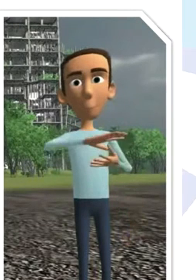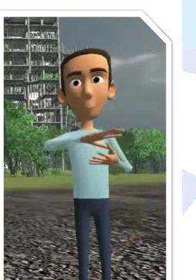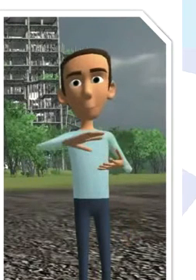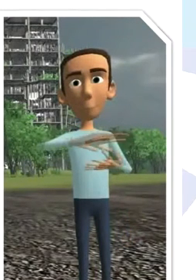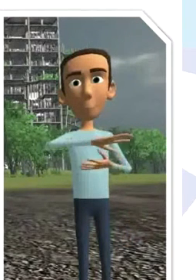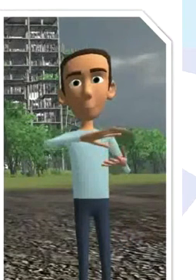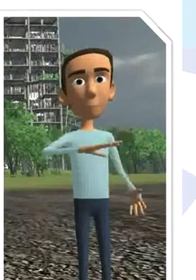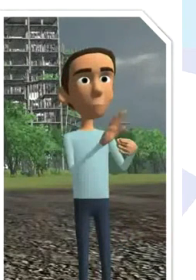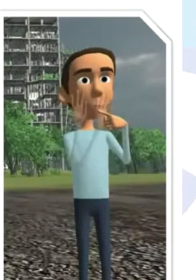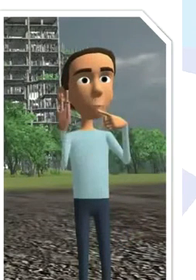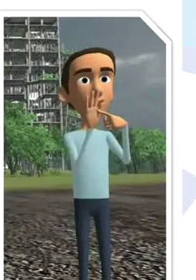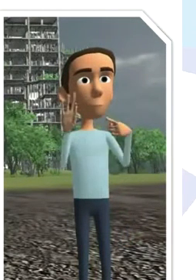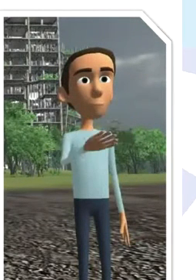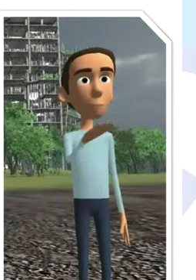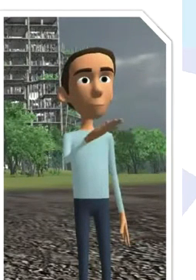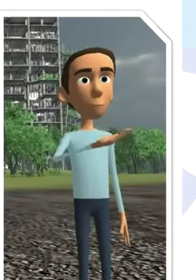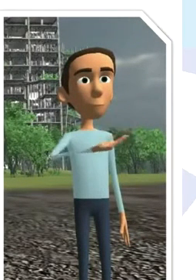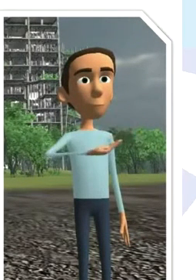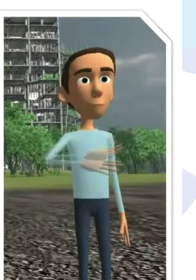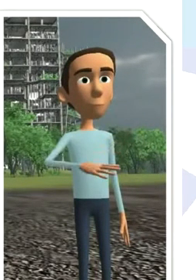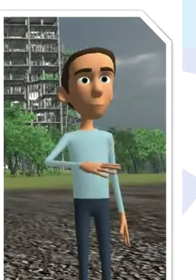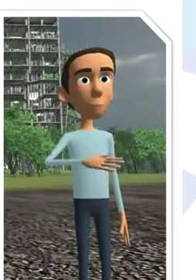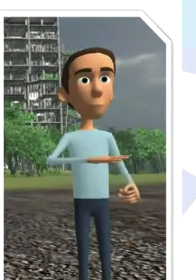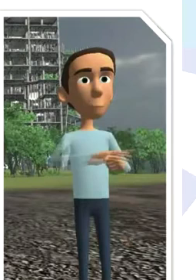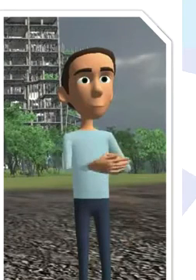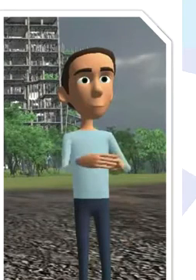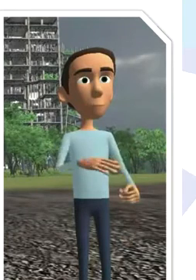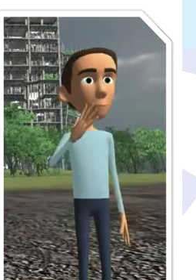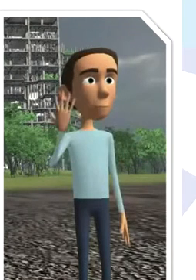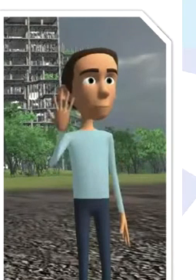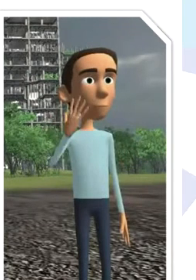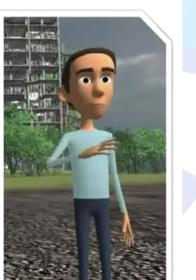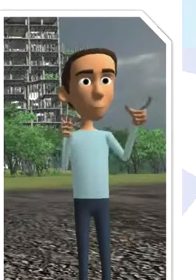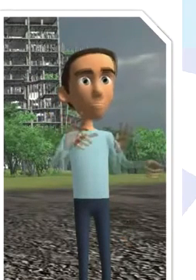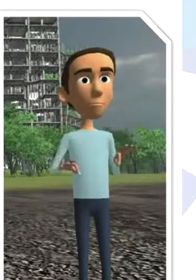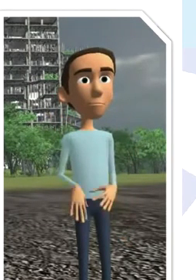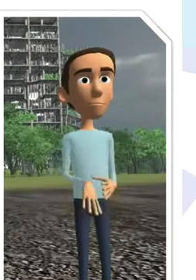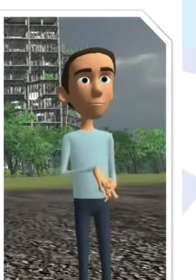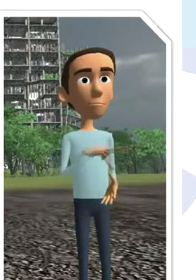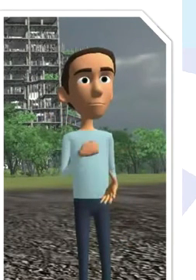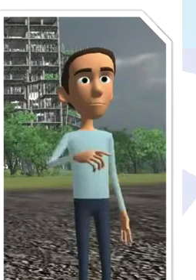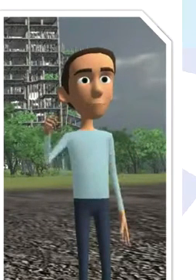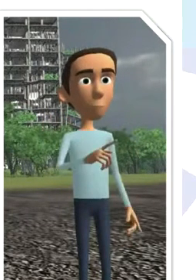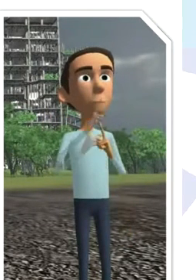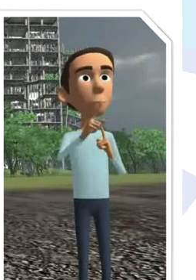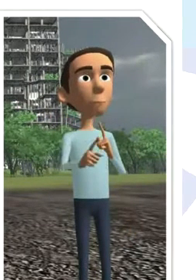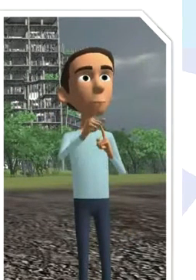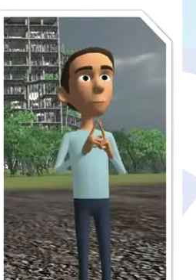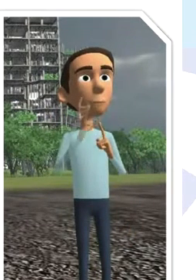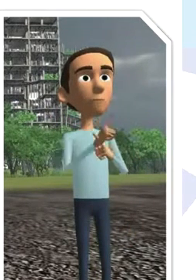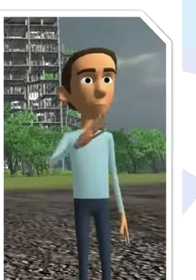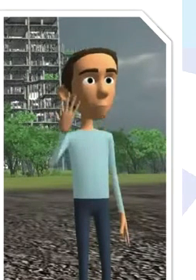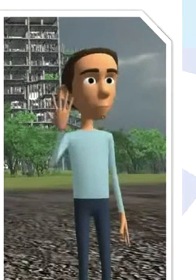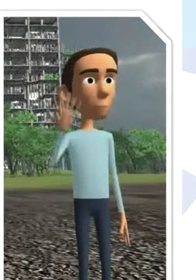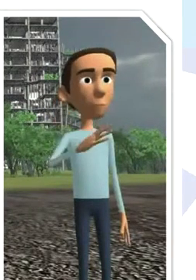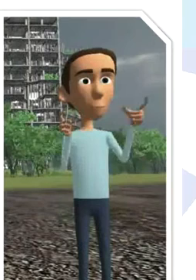defined by a configuration of the dominant hand. And the ending of the ending of this gesture is also specified